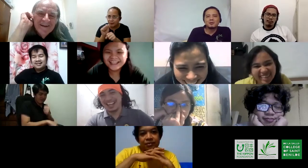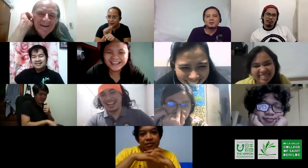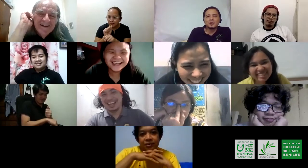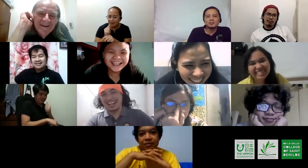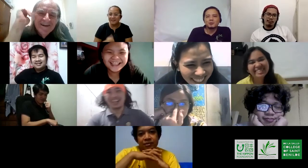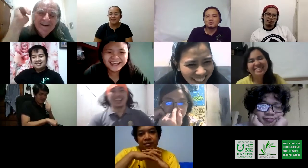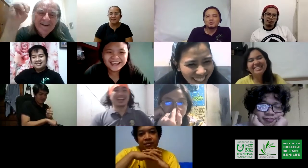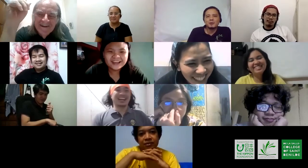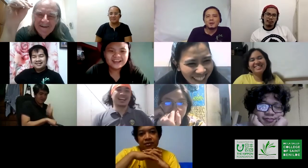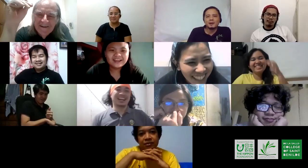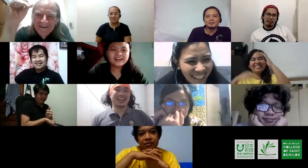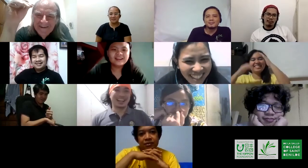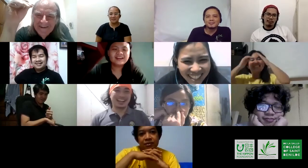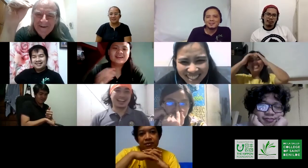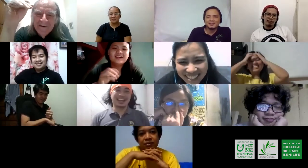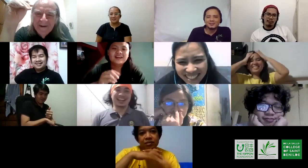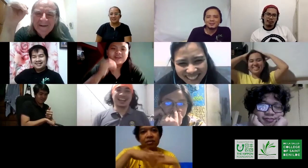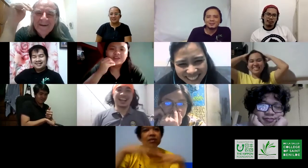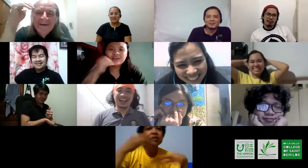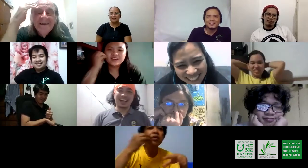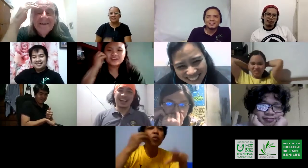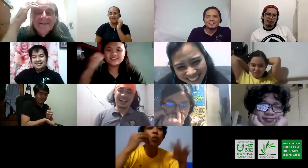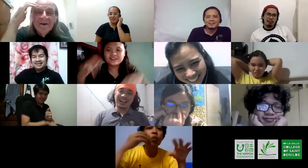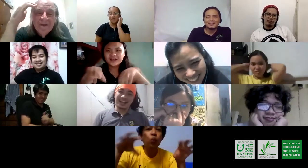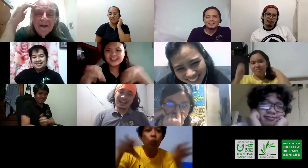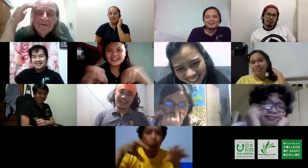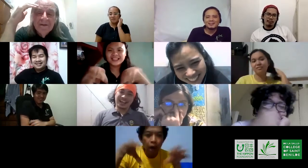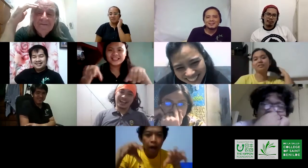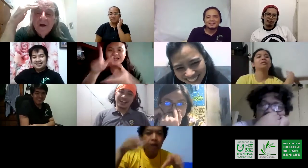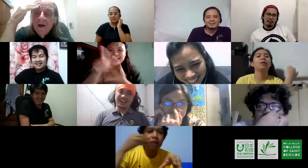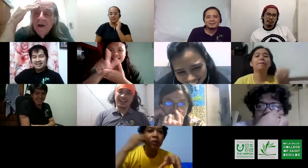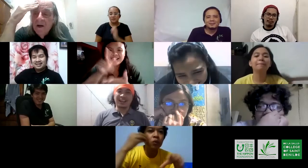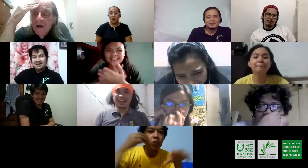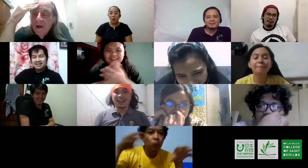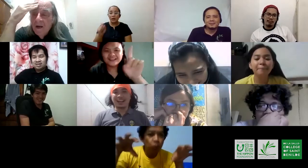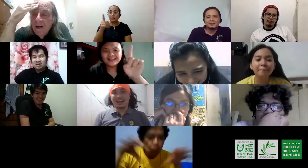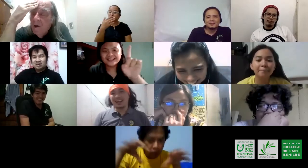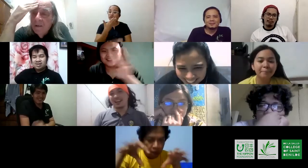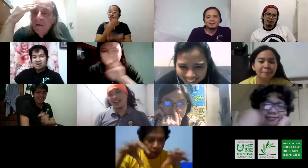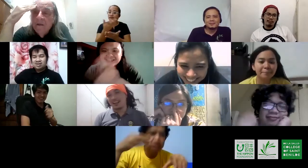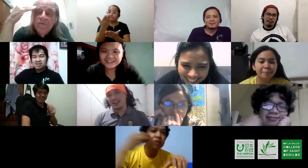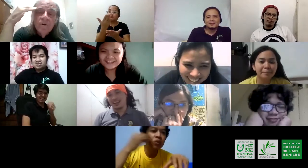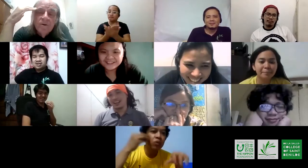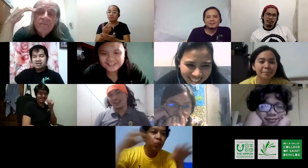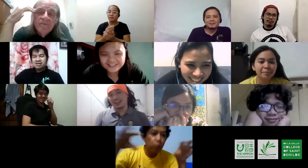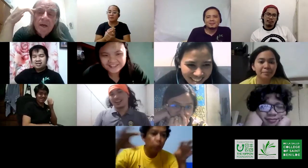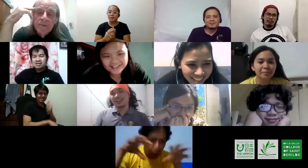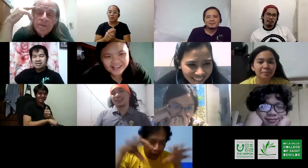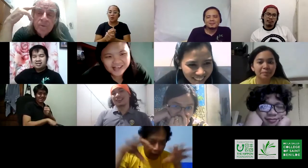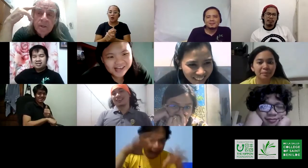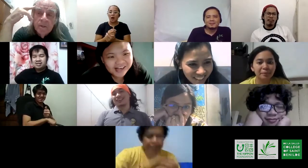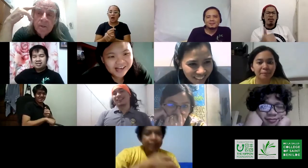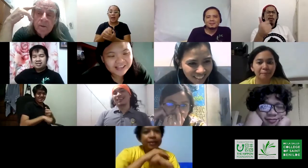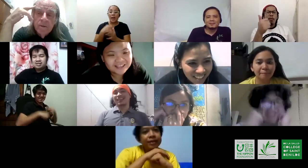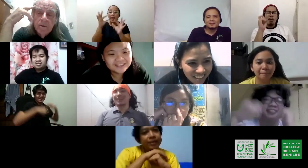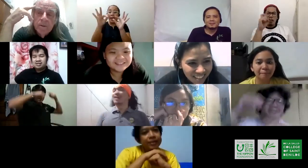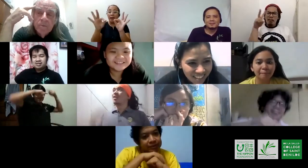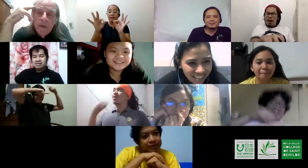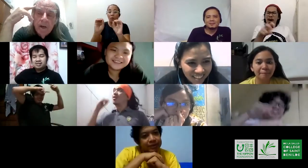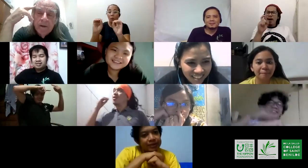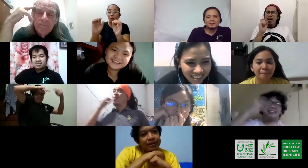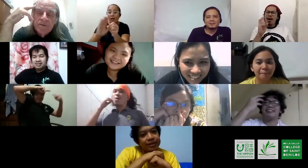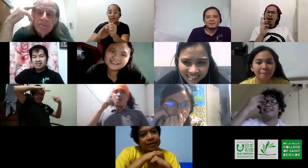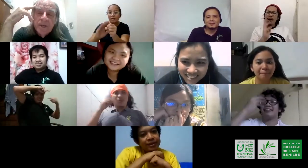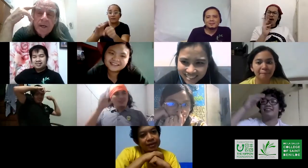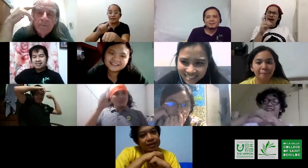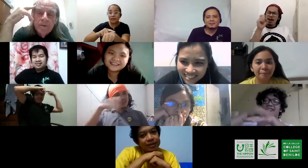to homework. So who's doing what? So okay. So that's good. Or if you don't have time this week, you can do it.